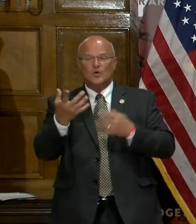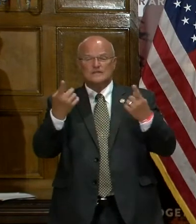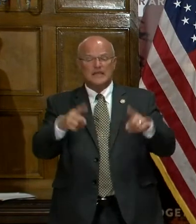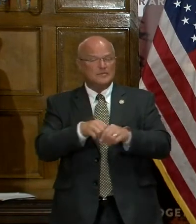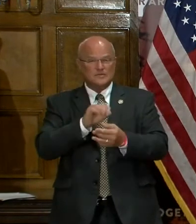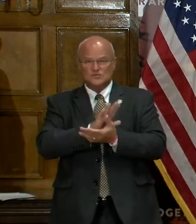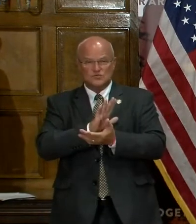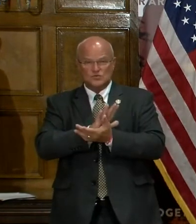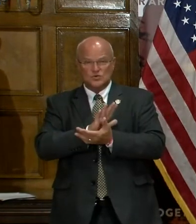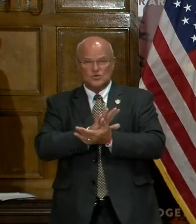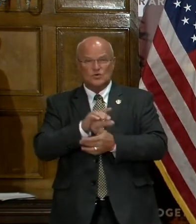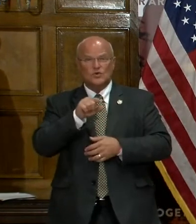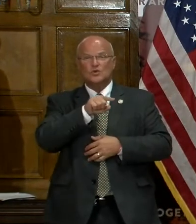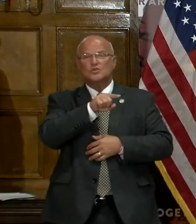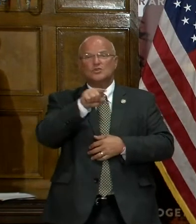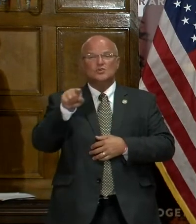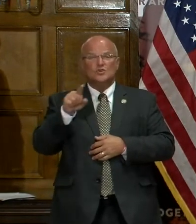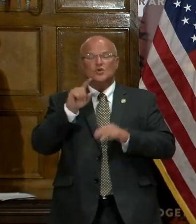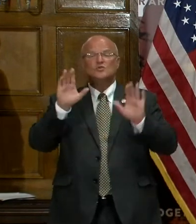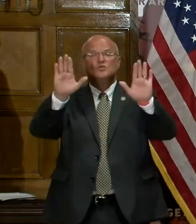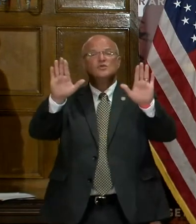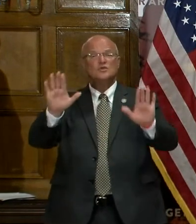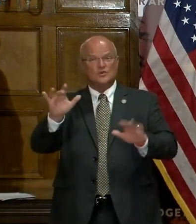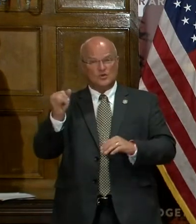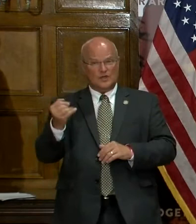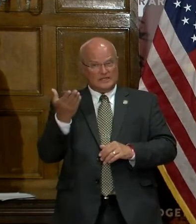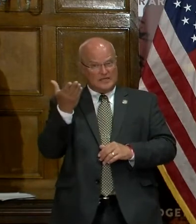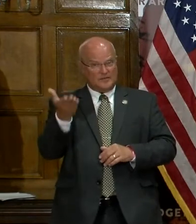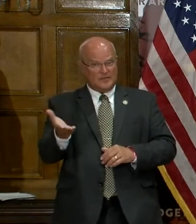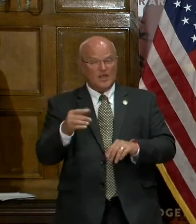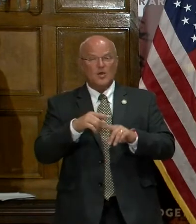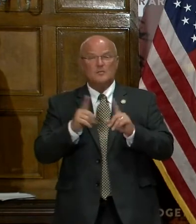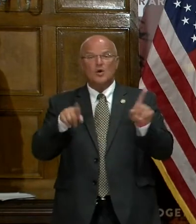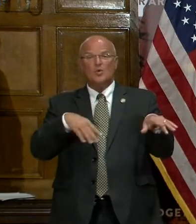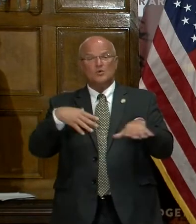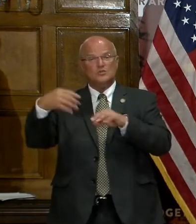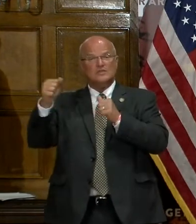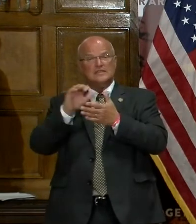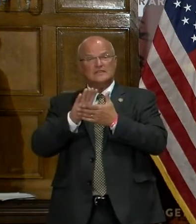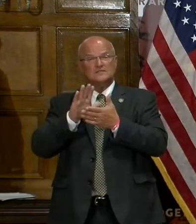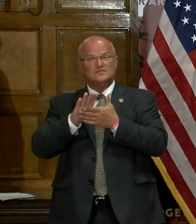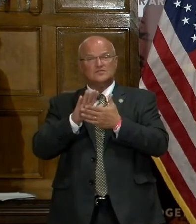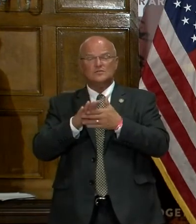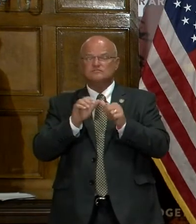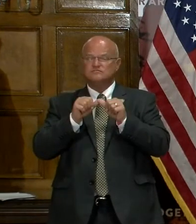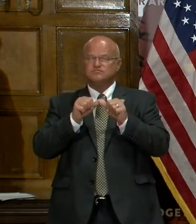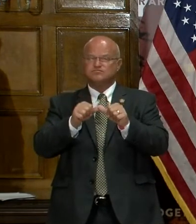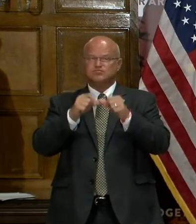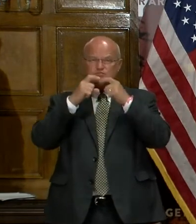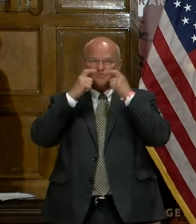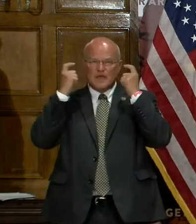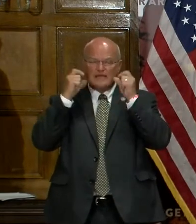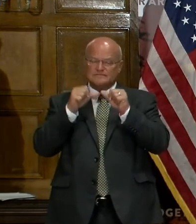at school, because you are doing a great job there. But when you leave school, continue to wear this, continue to